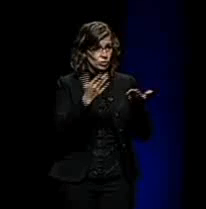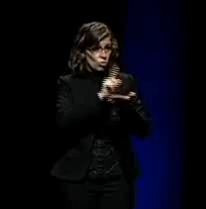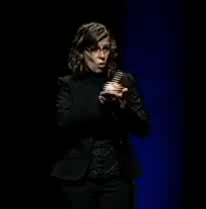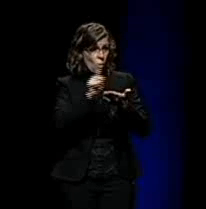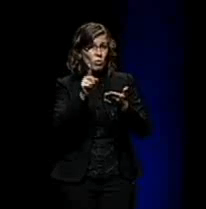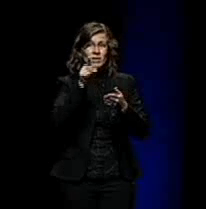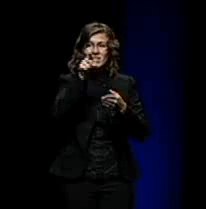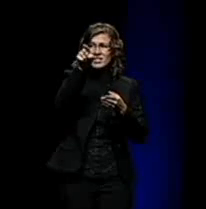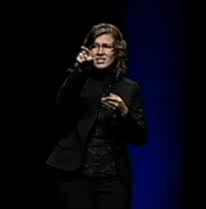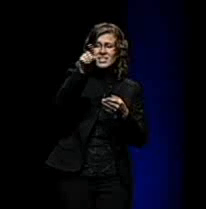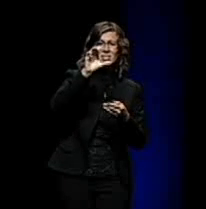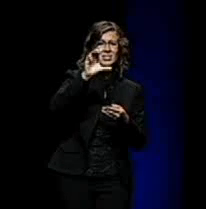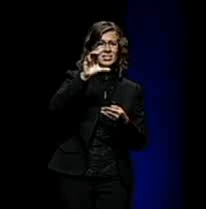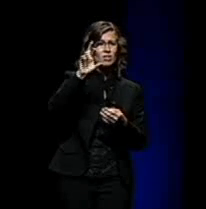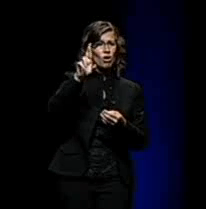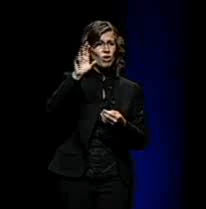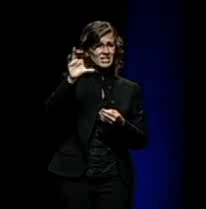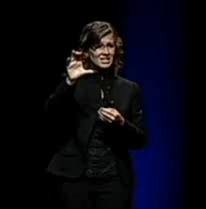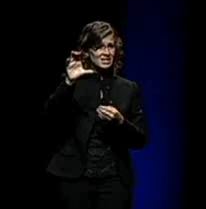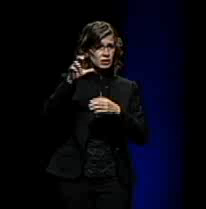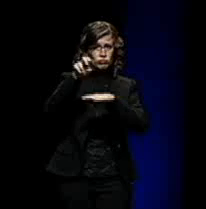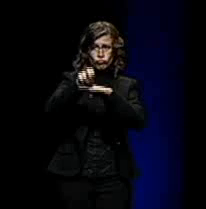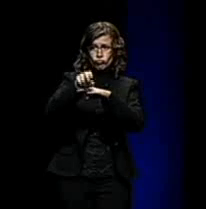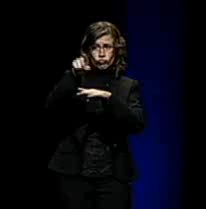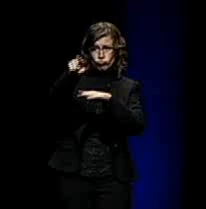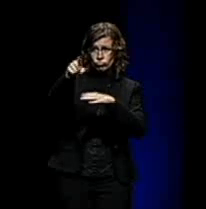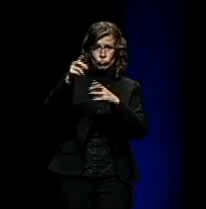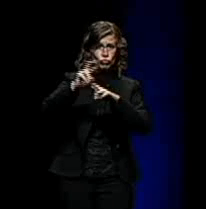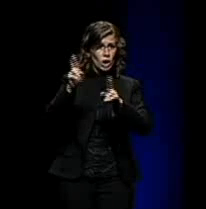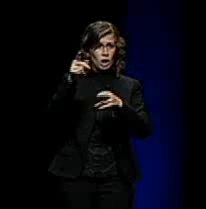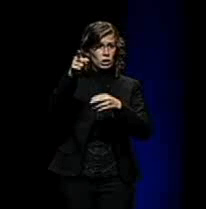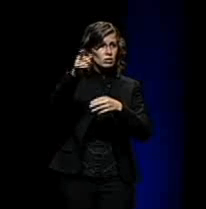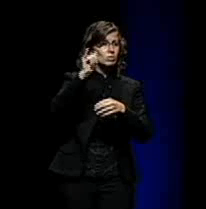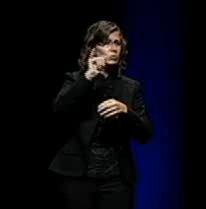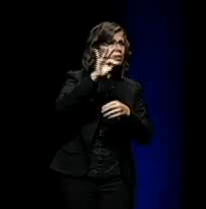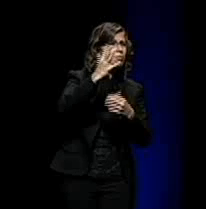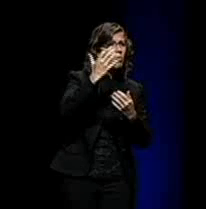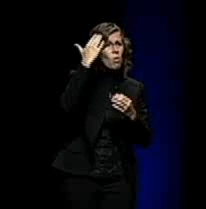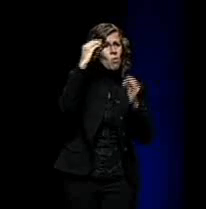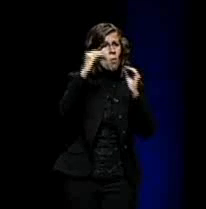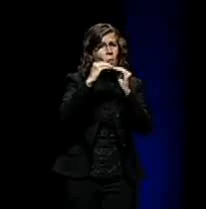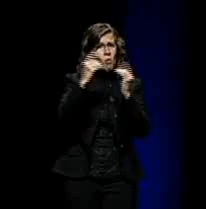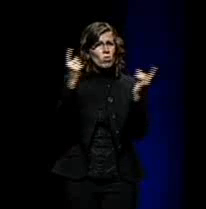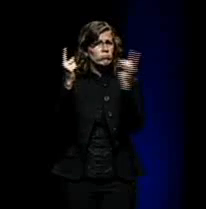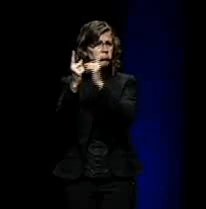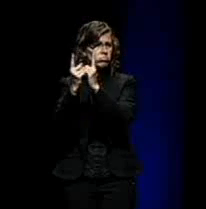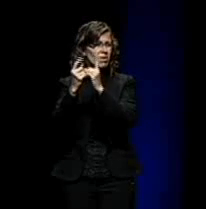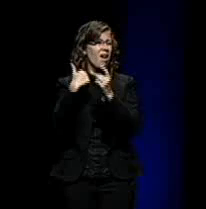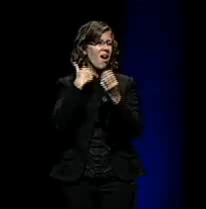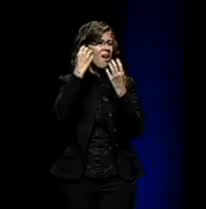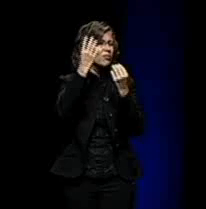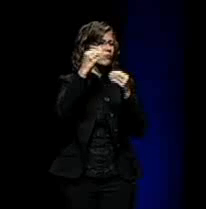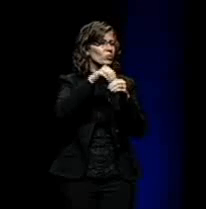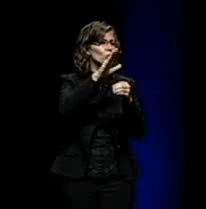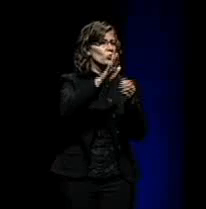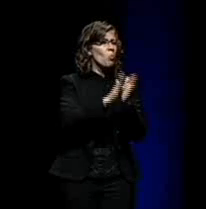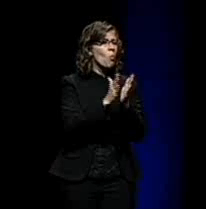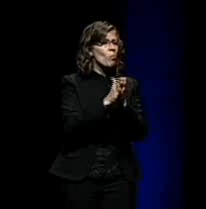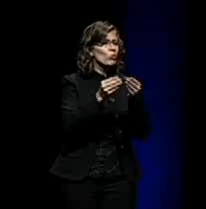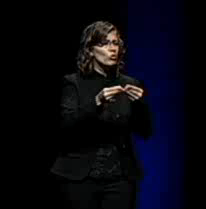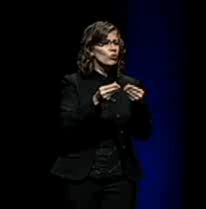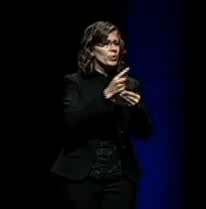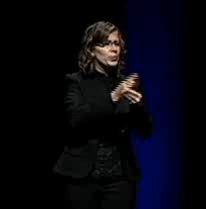Resource Center, the CRC. You probably can find more information about that in the program book. And we